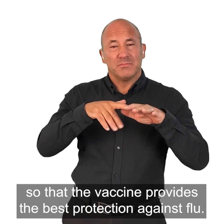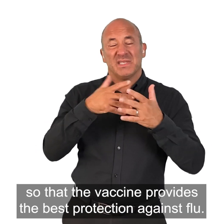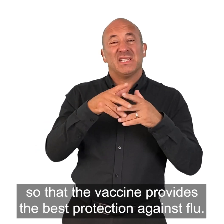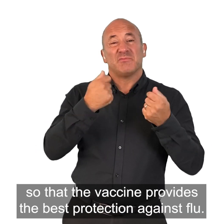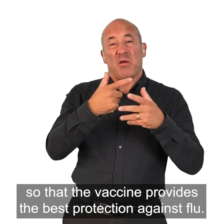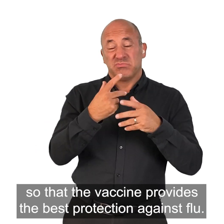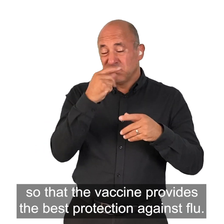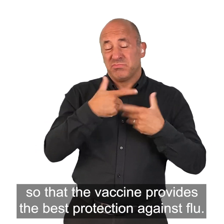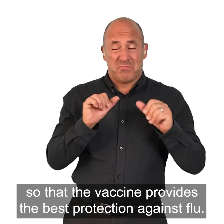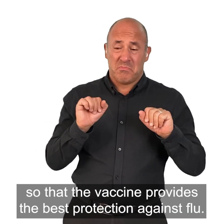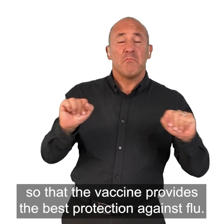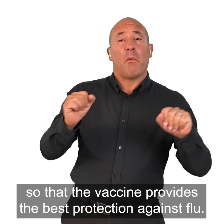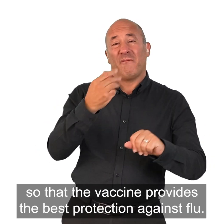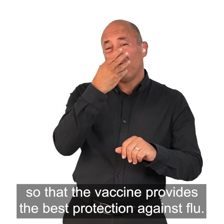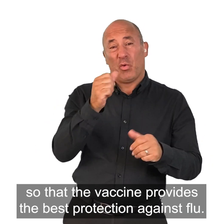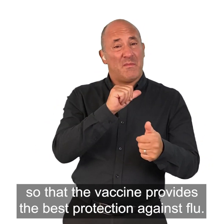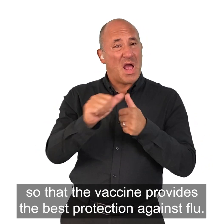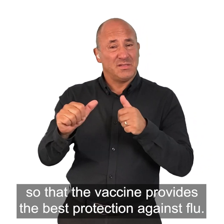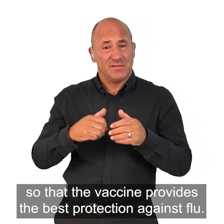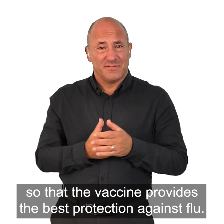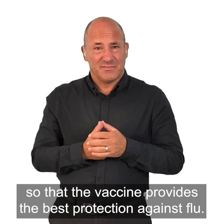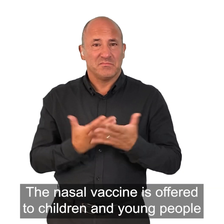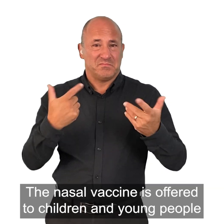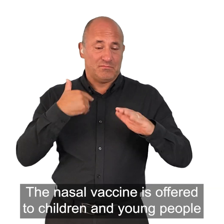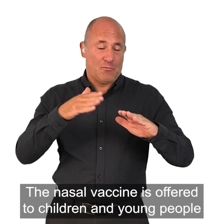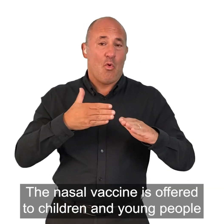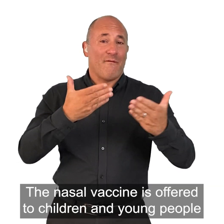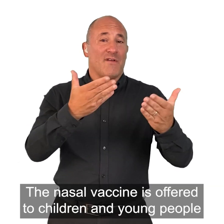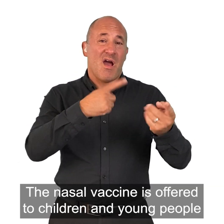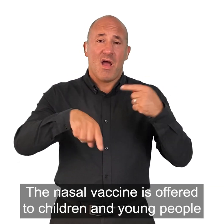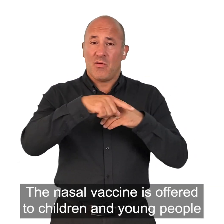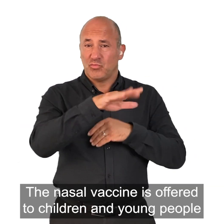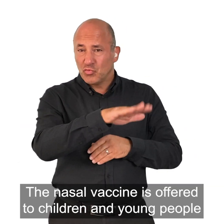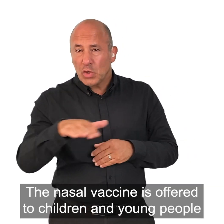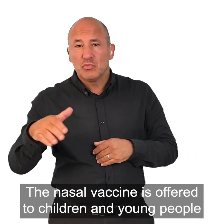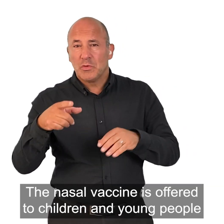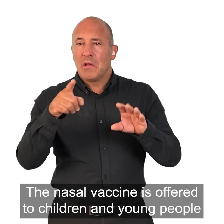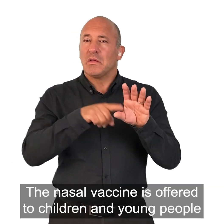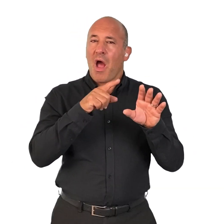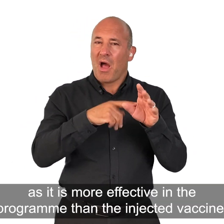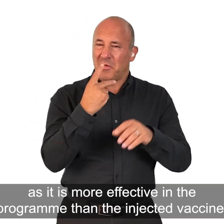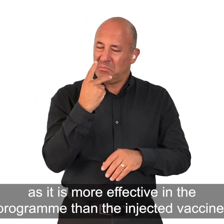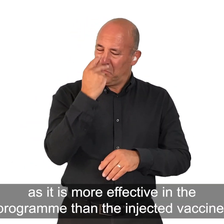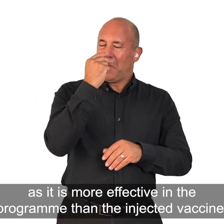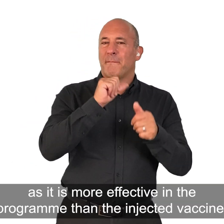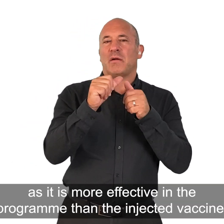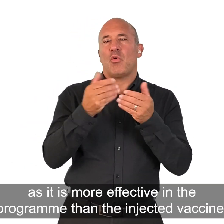so that the vaccine provides the best protection against flu. The nasal vaccine is offered to children and young people as it is